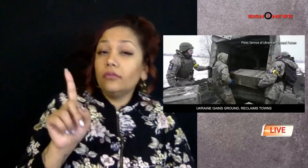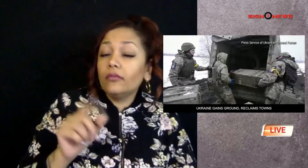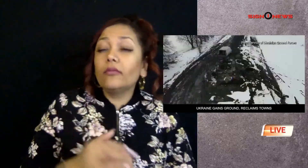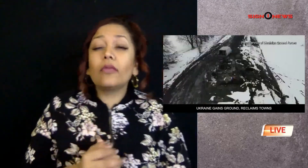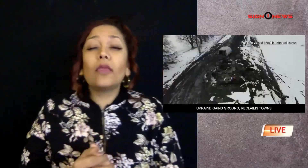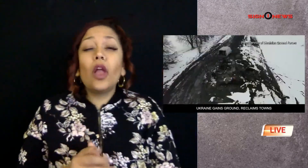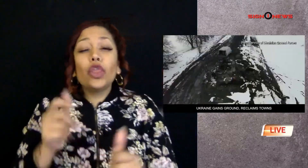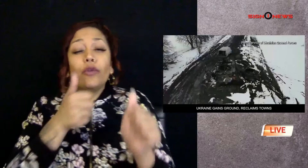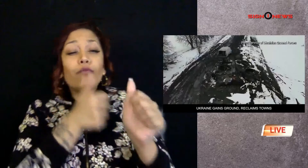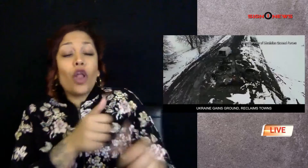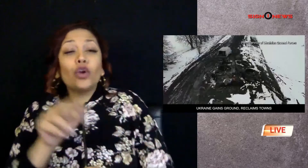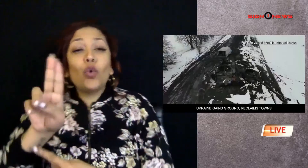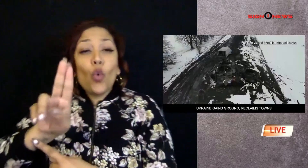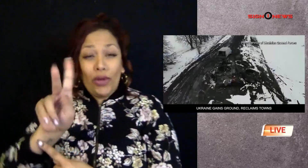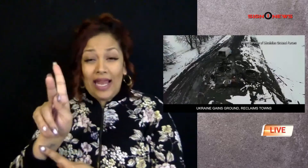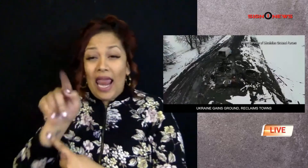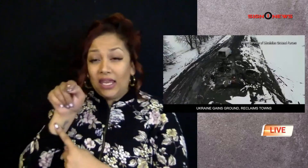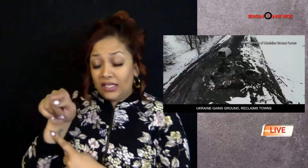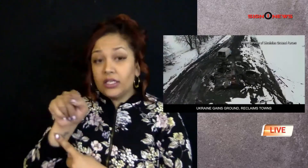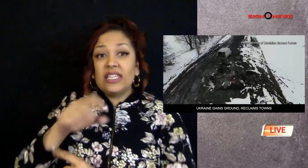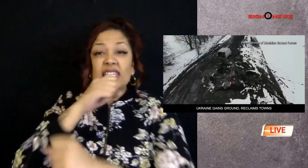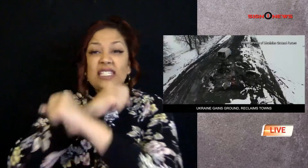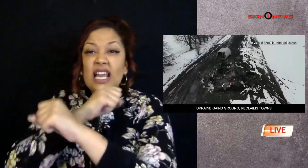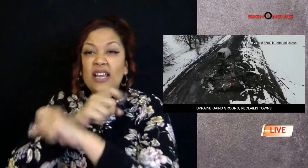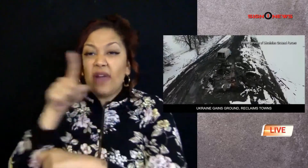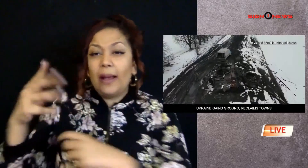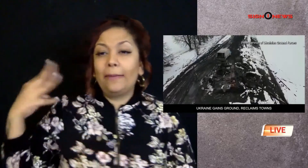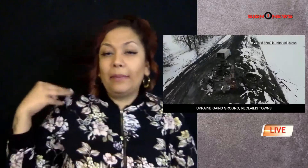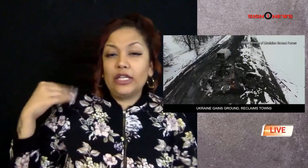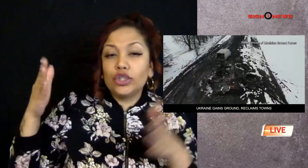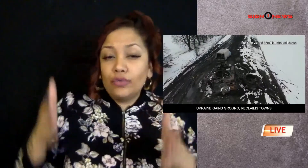and they're trying to preserve their inventory.